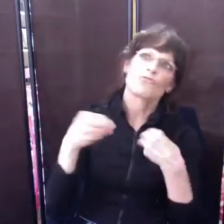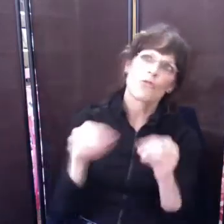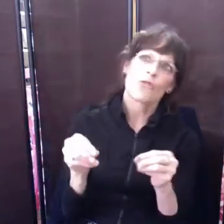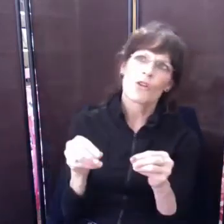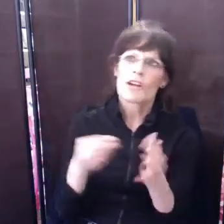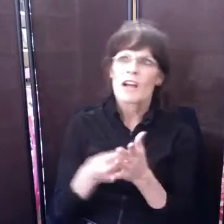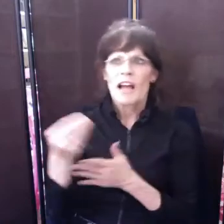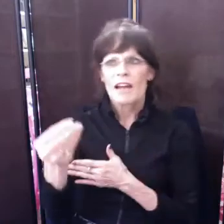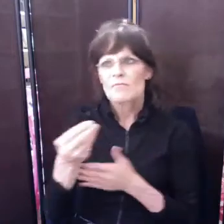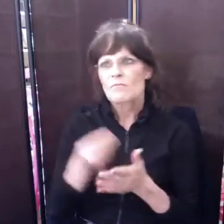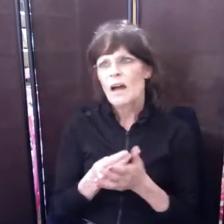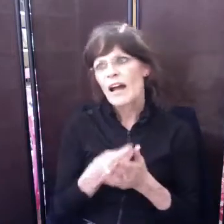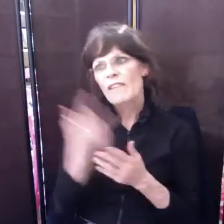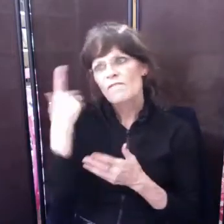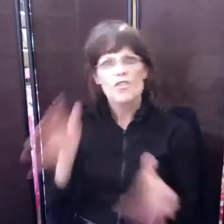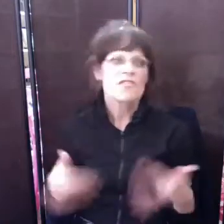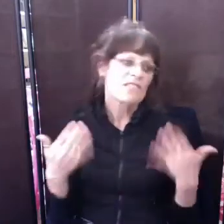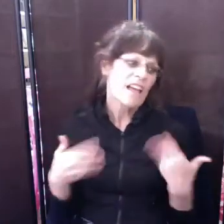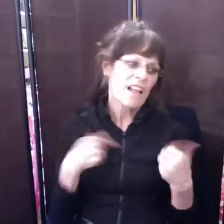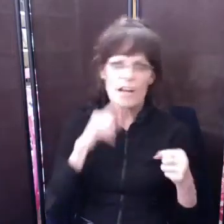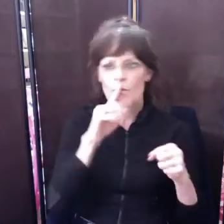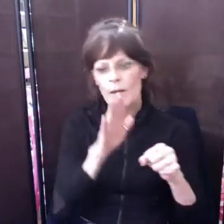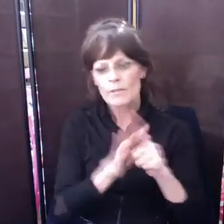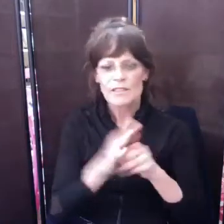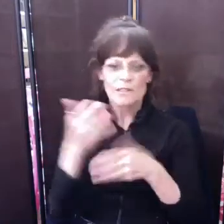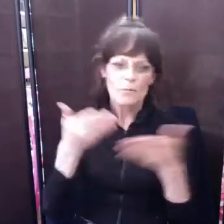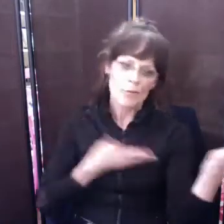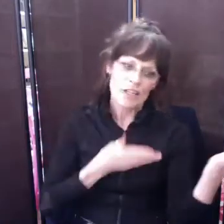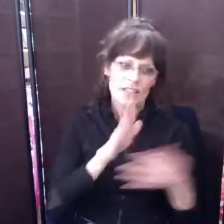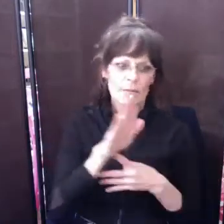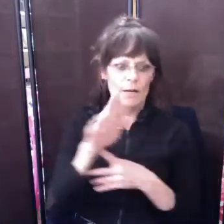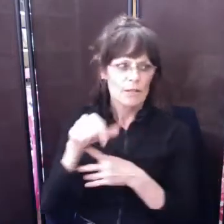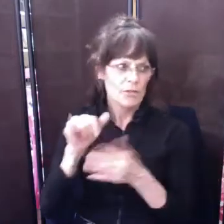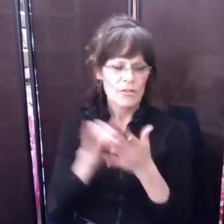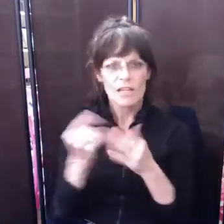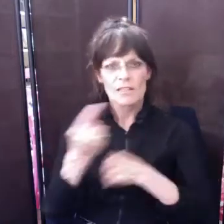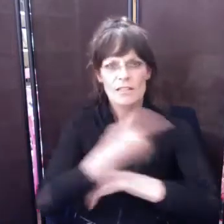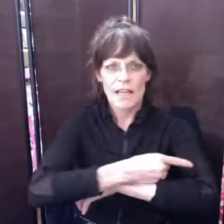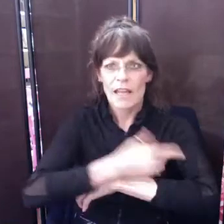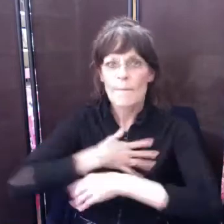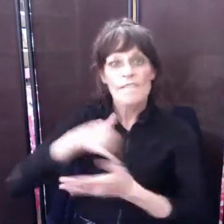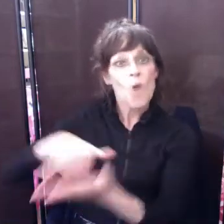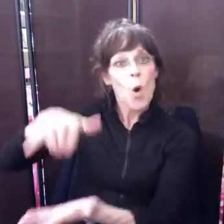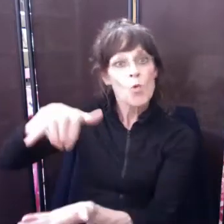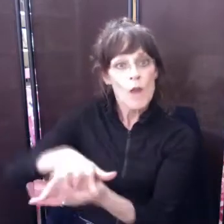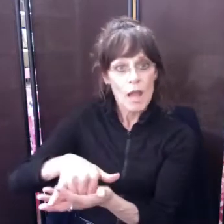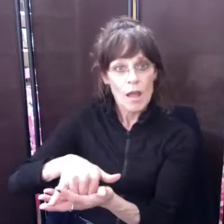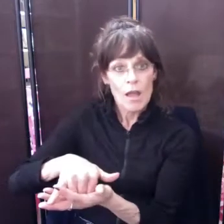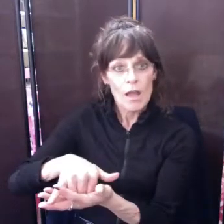for the salad I promised to bring to the barbecue later that day. And my phone rang, and it was a woman. And